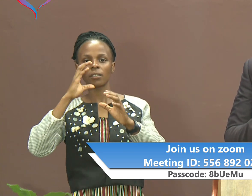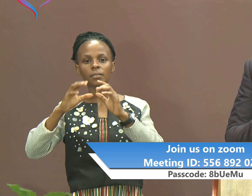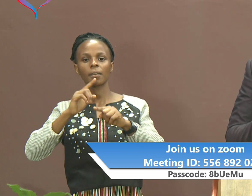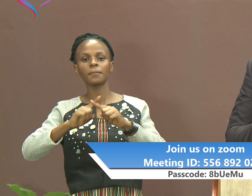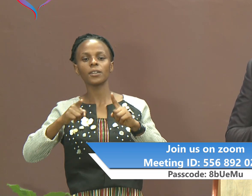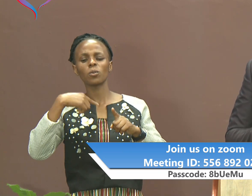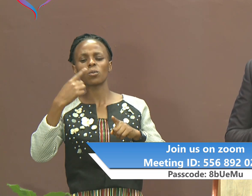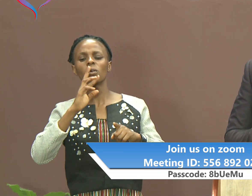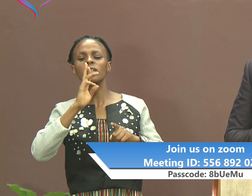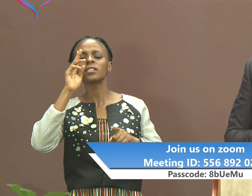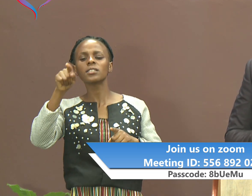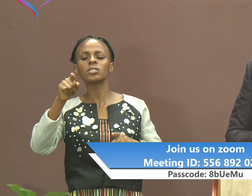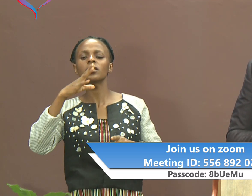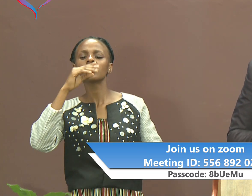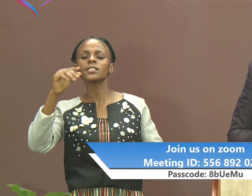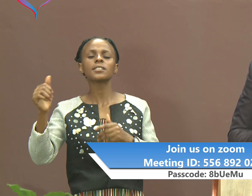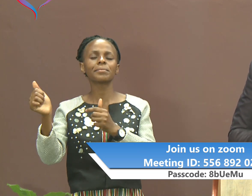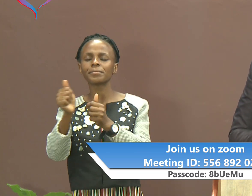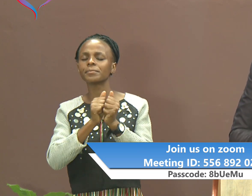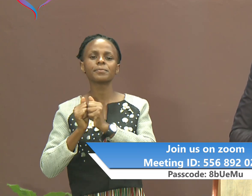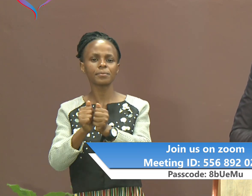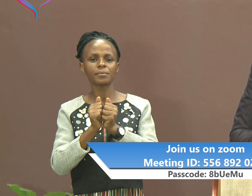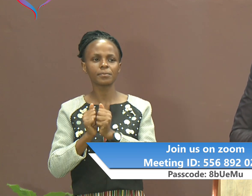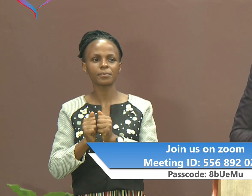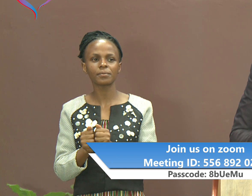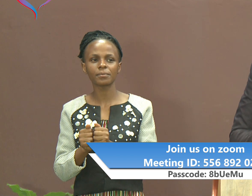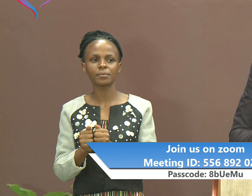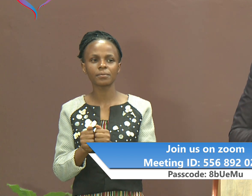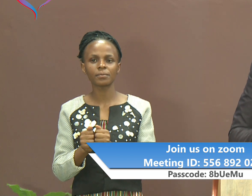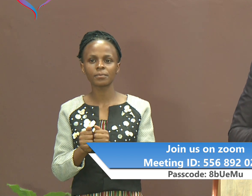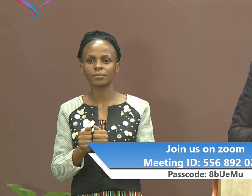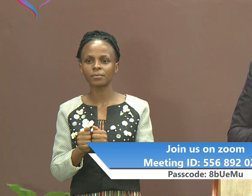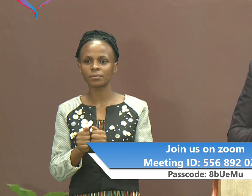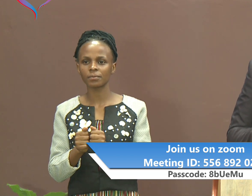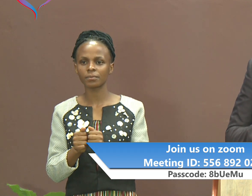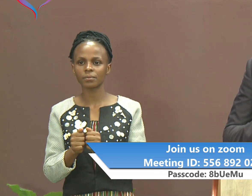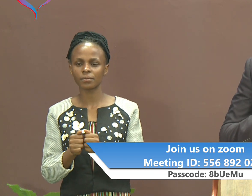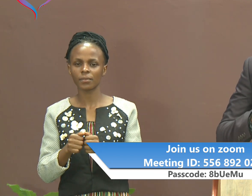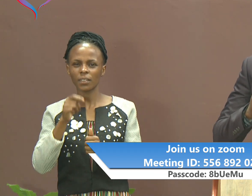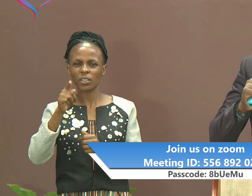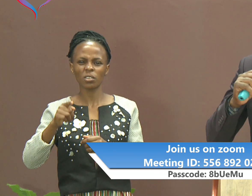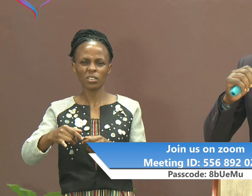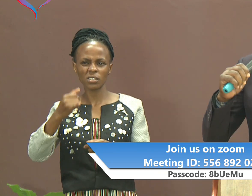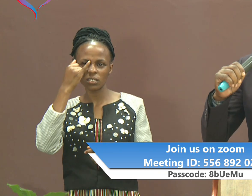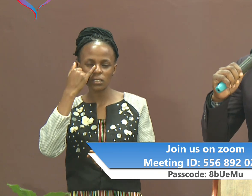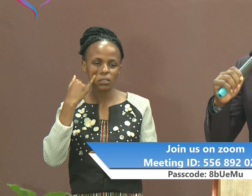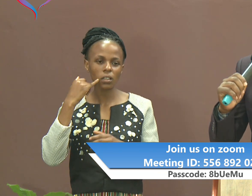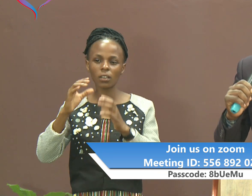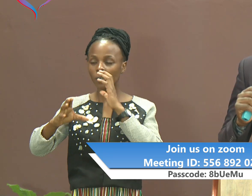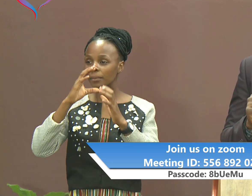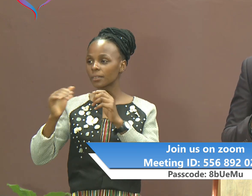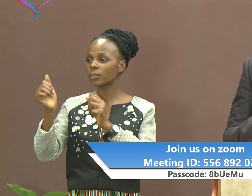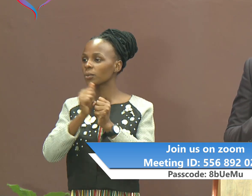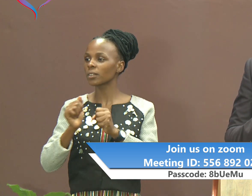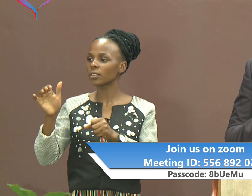communicating with? Tekiri kujasi kwogeraganya kwoka naye twebuuza ani gw'oyogera naye. You're busy communicating with the whole